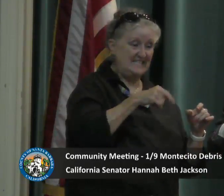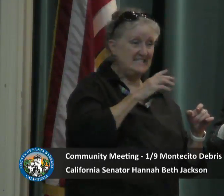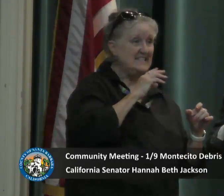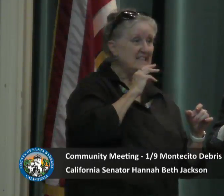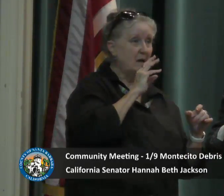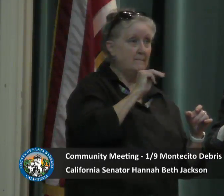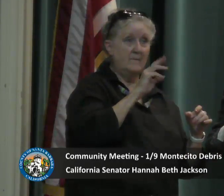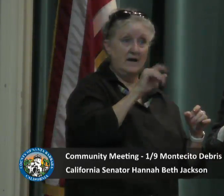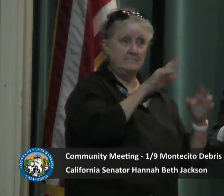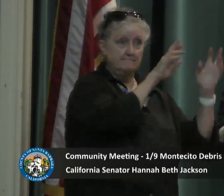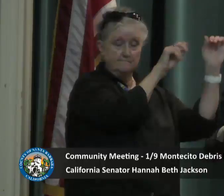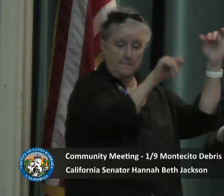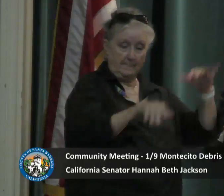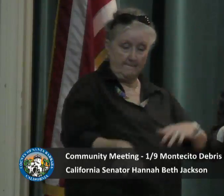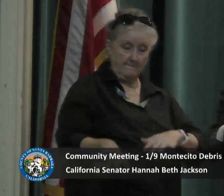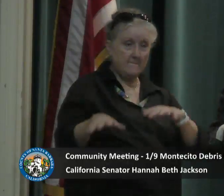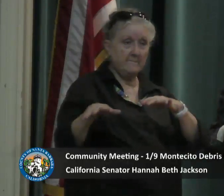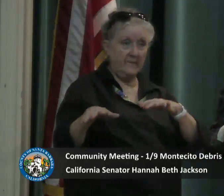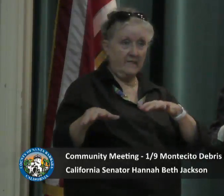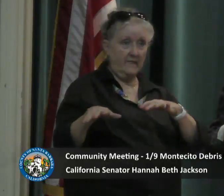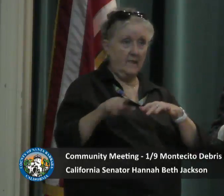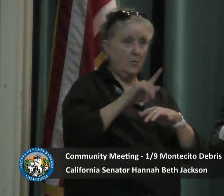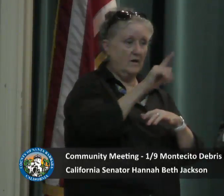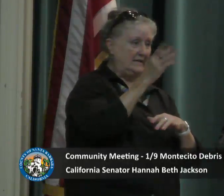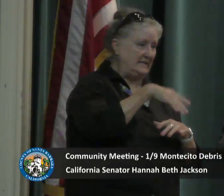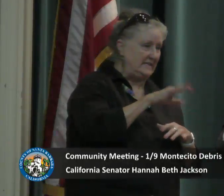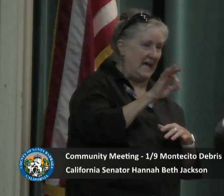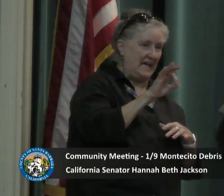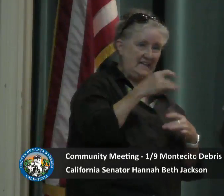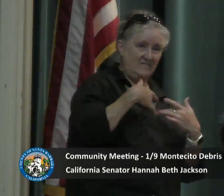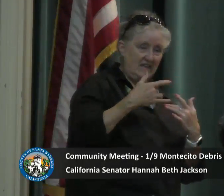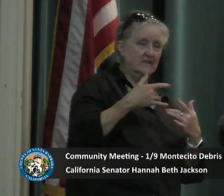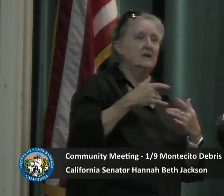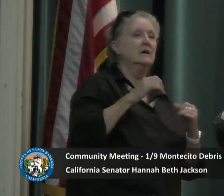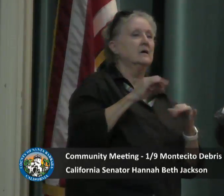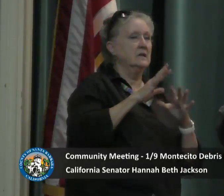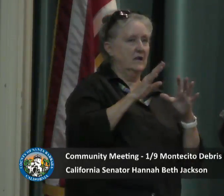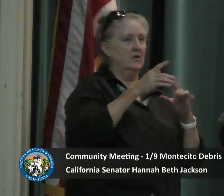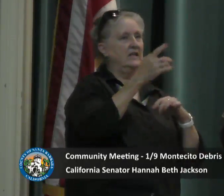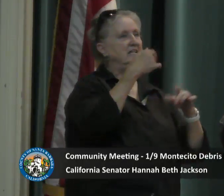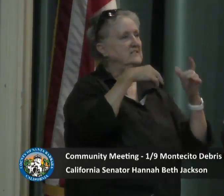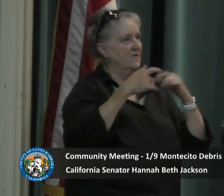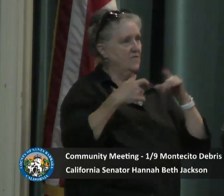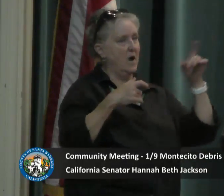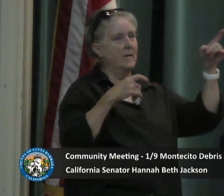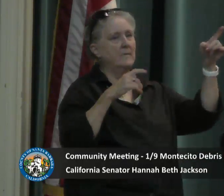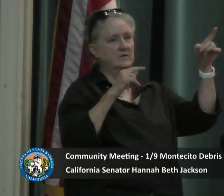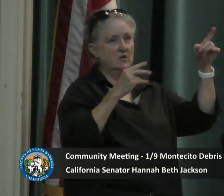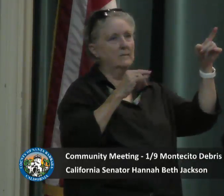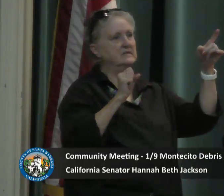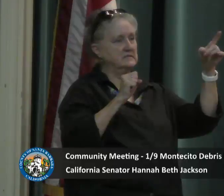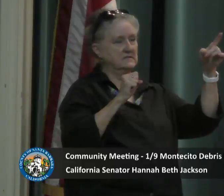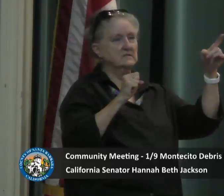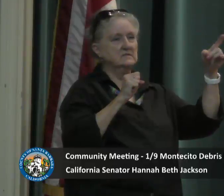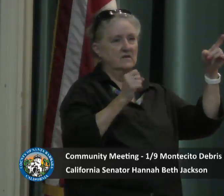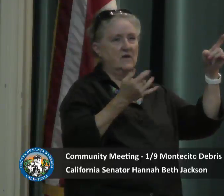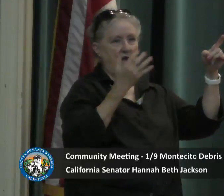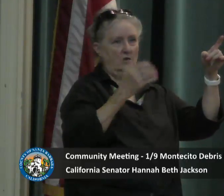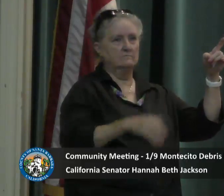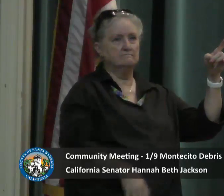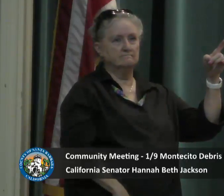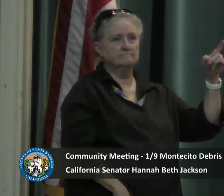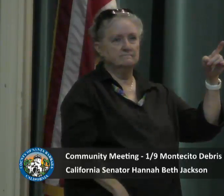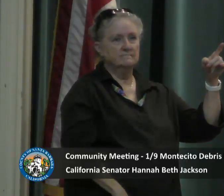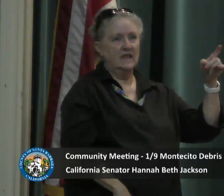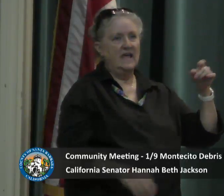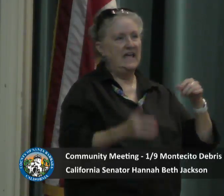MUDs, the 1-9 event, whatever we're calling it, clearly were proximately caused by the fire, and